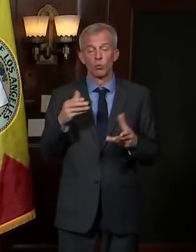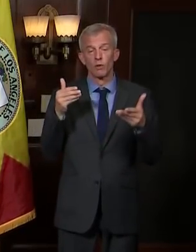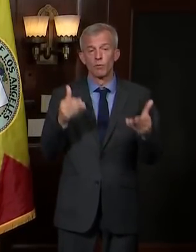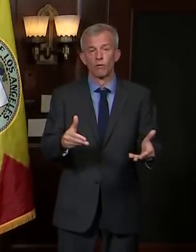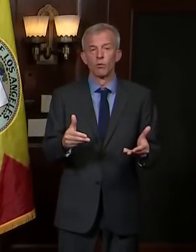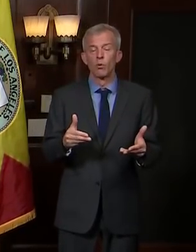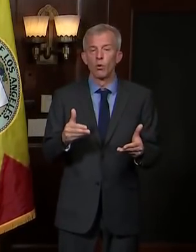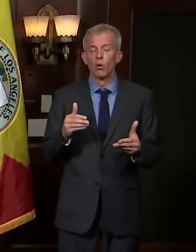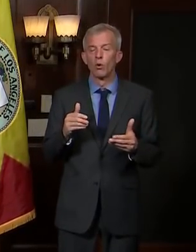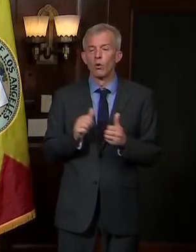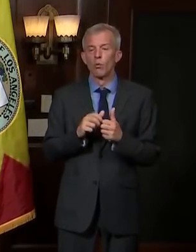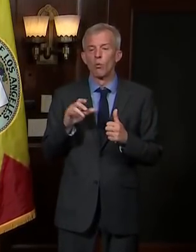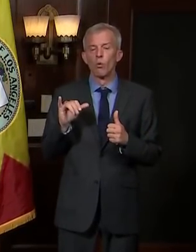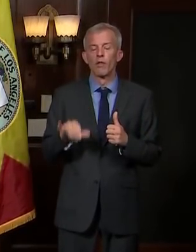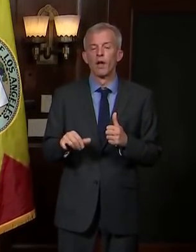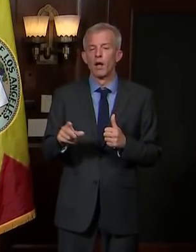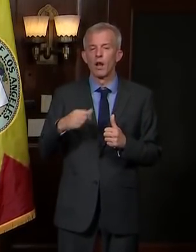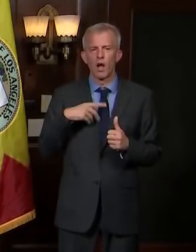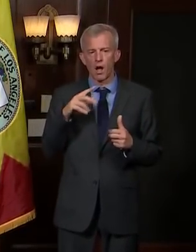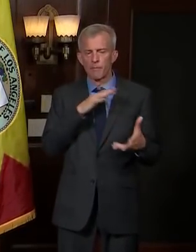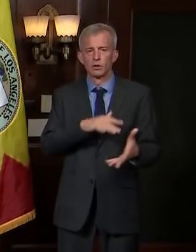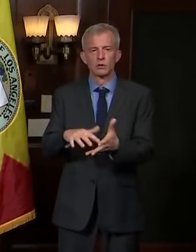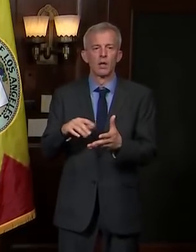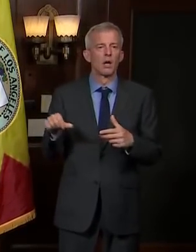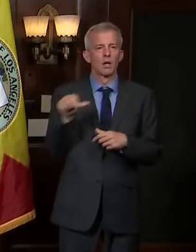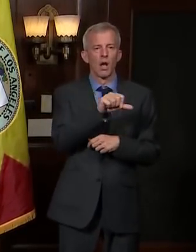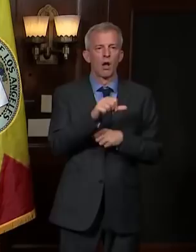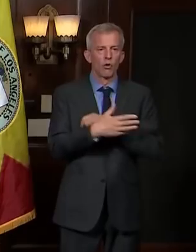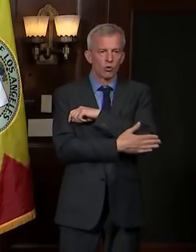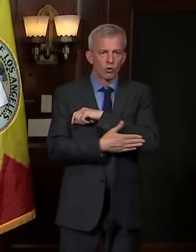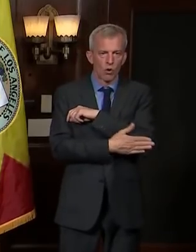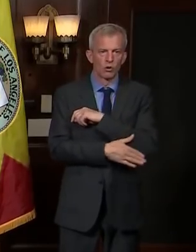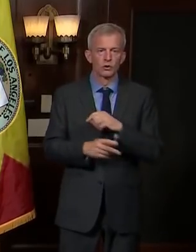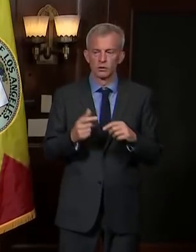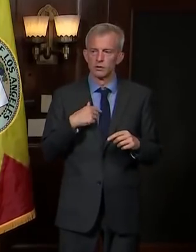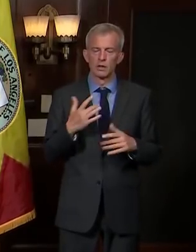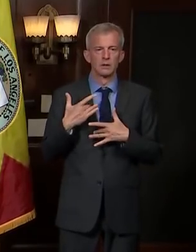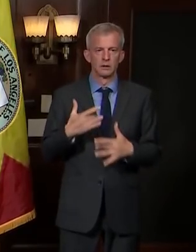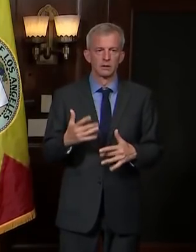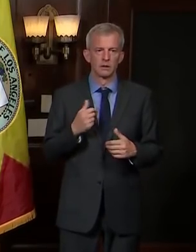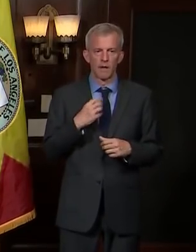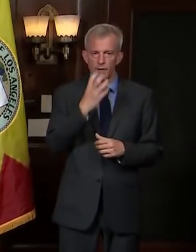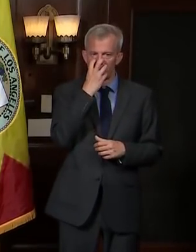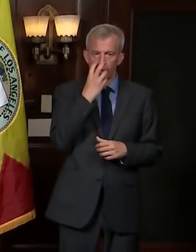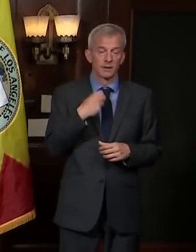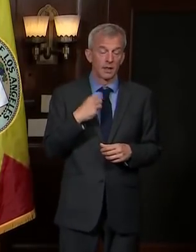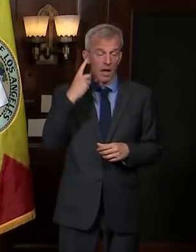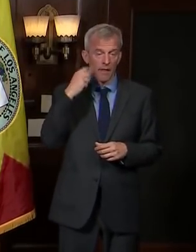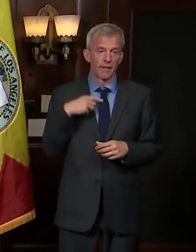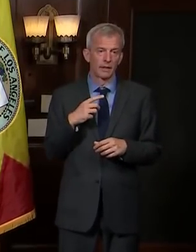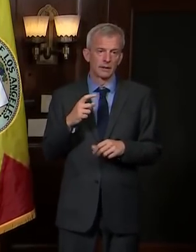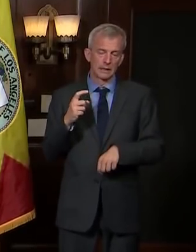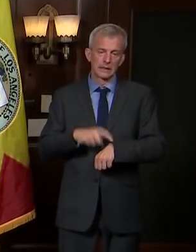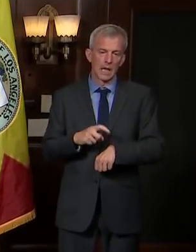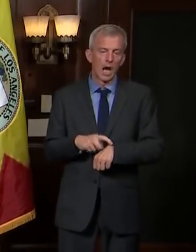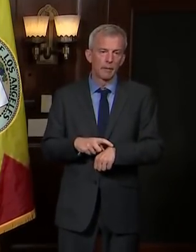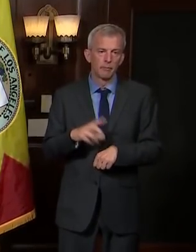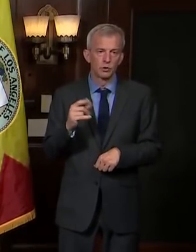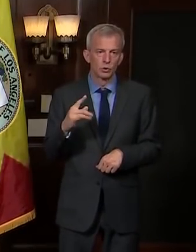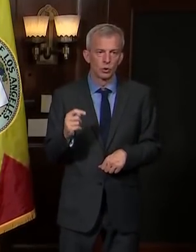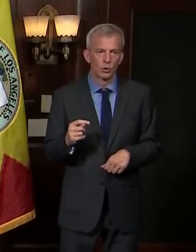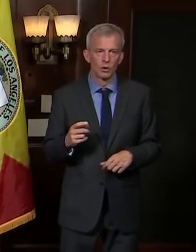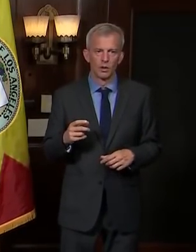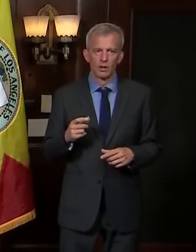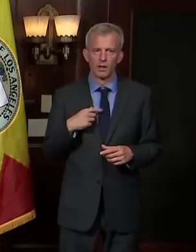in other countries who have had a tradition of this, and I think it is time for us to do this. And I know it will look surreal. We don't have that